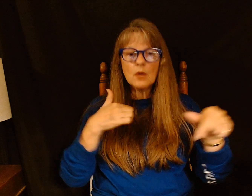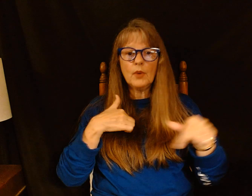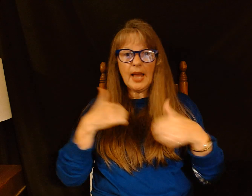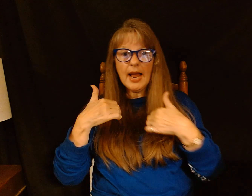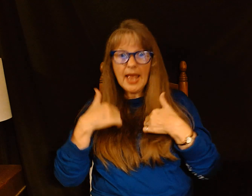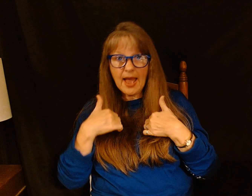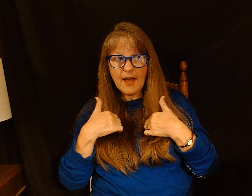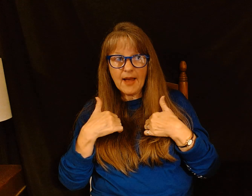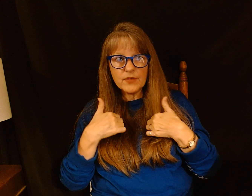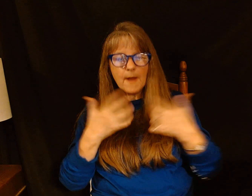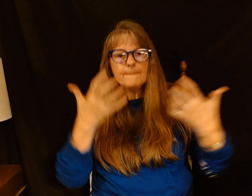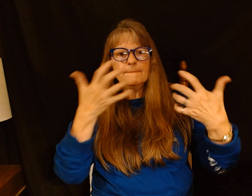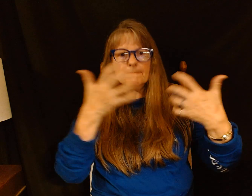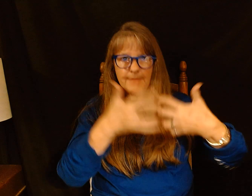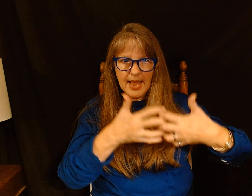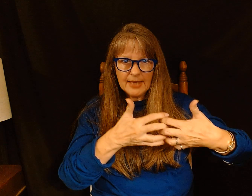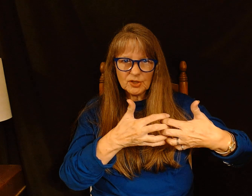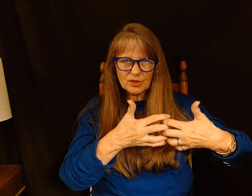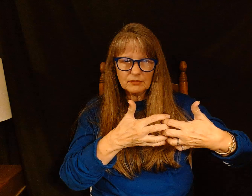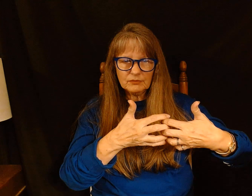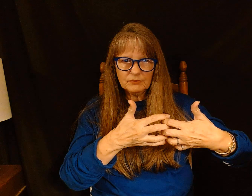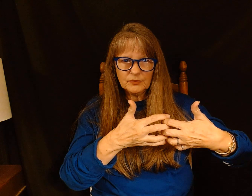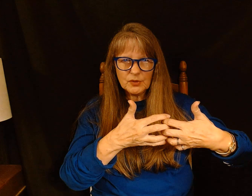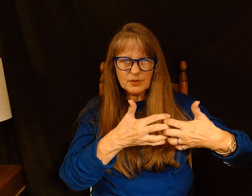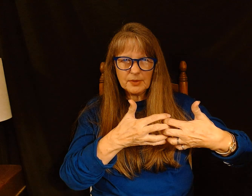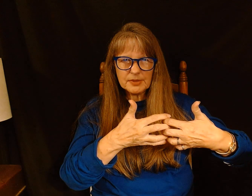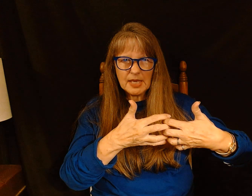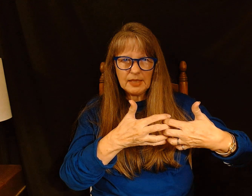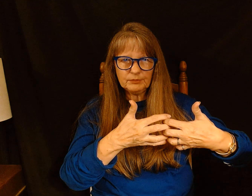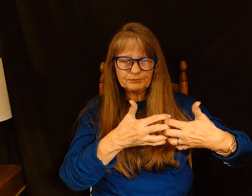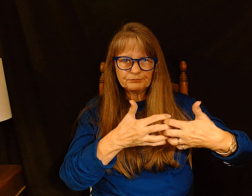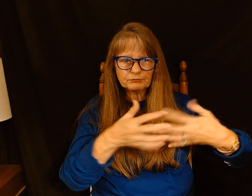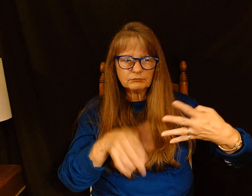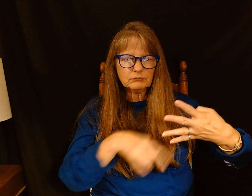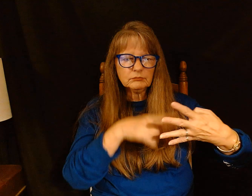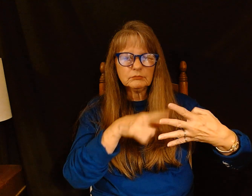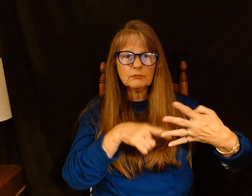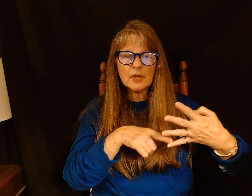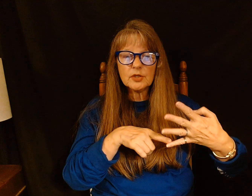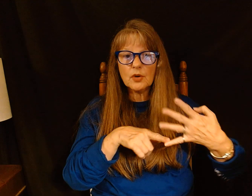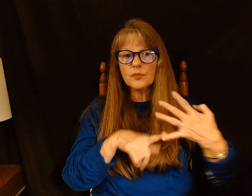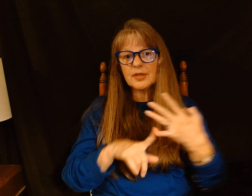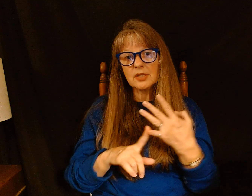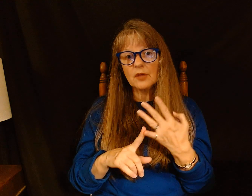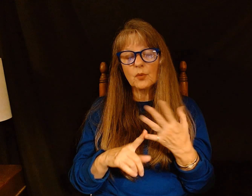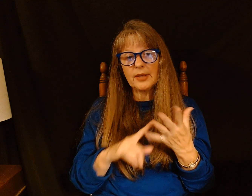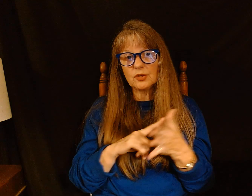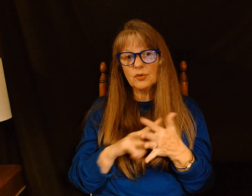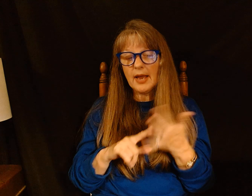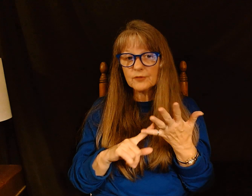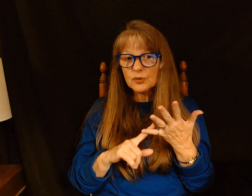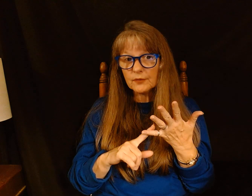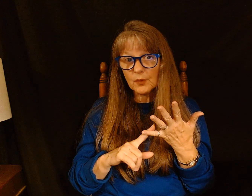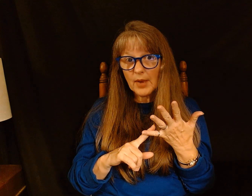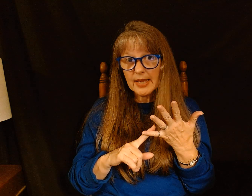I have, match. You see what I'm saying? So that's another way. So you have 2 different ways